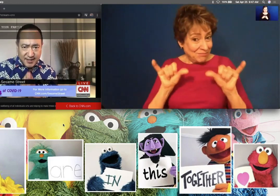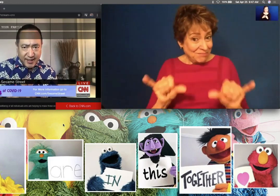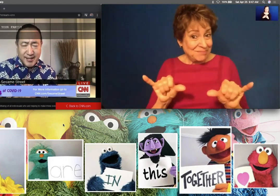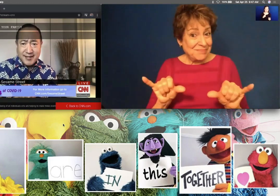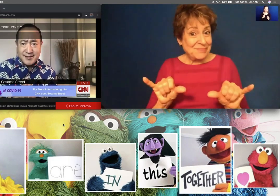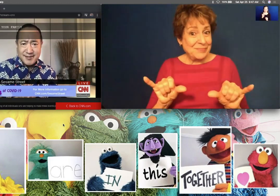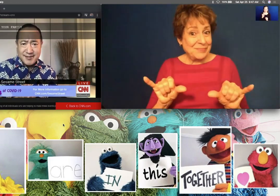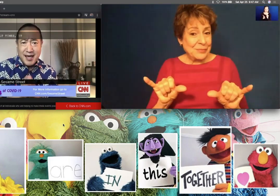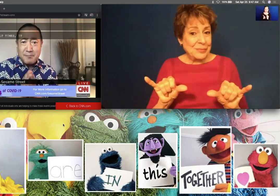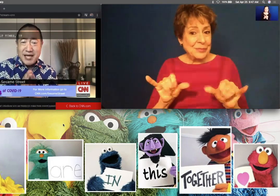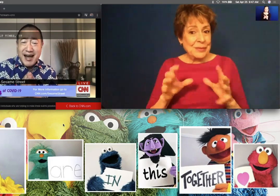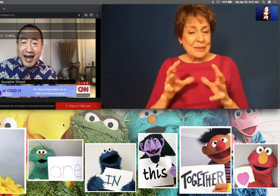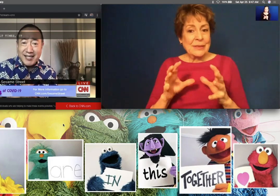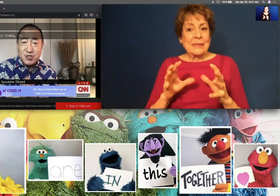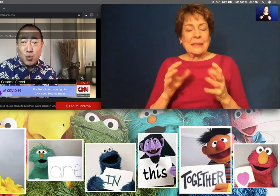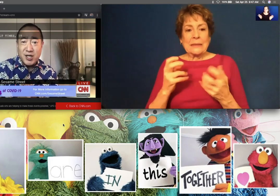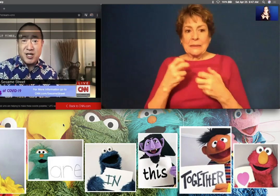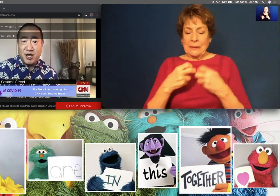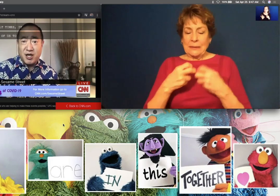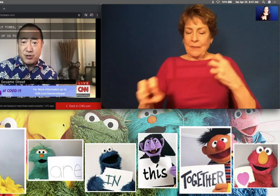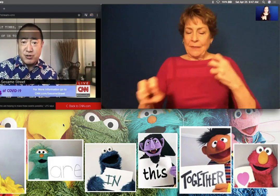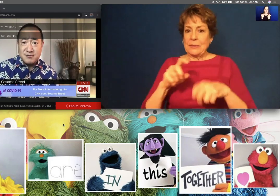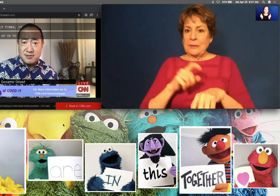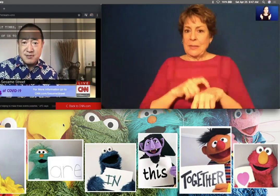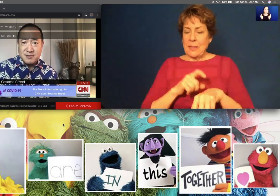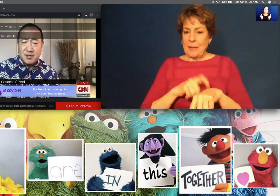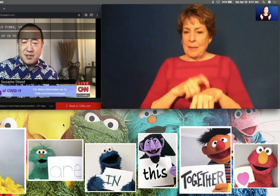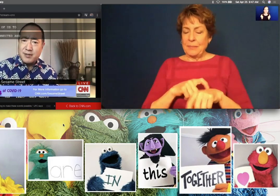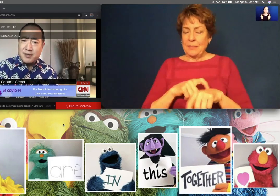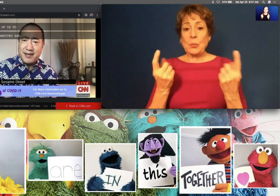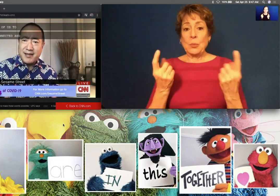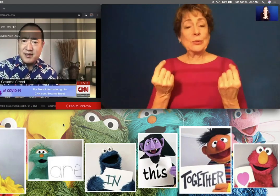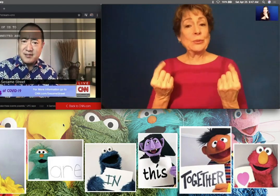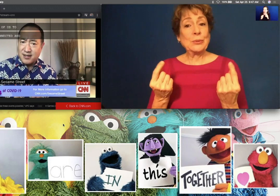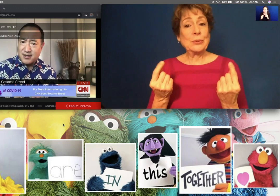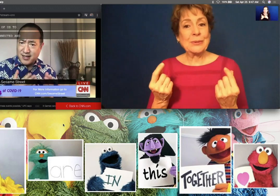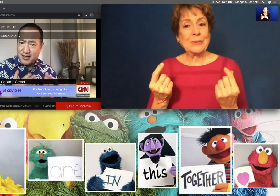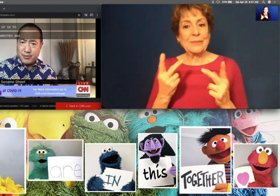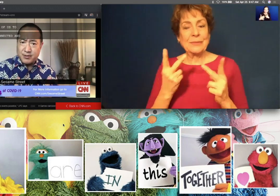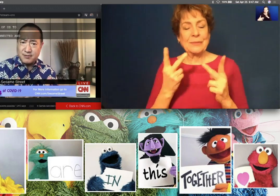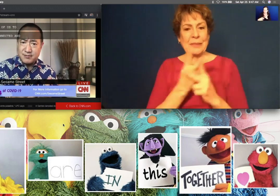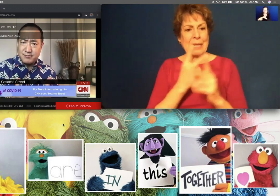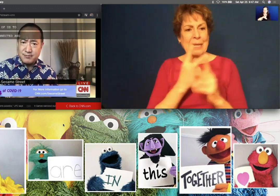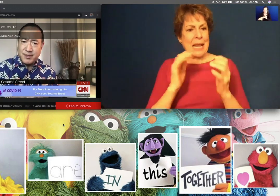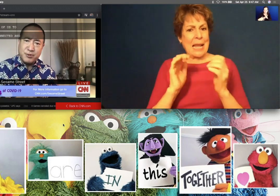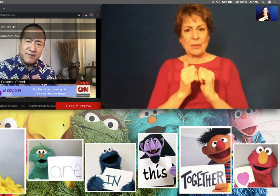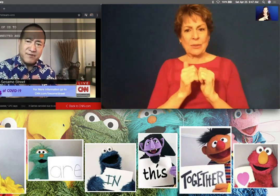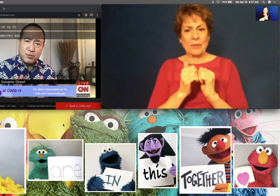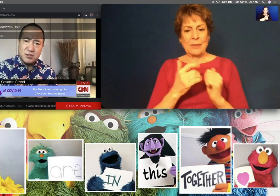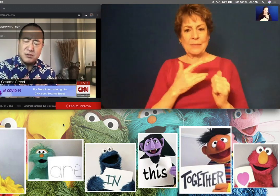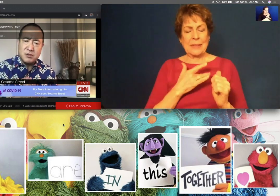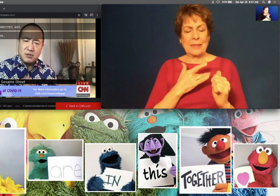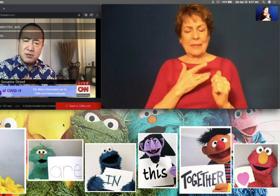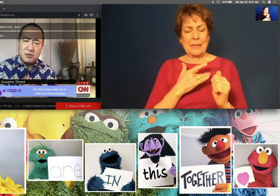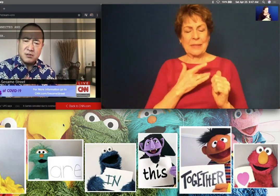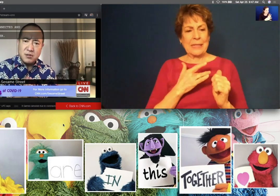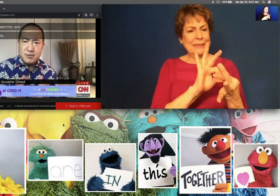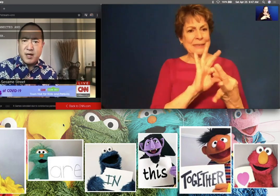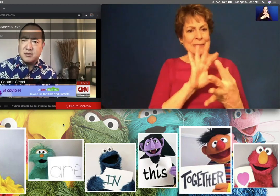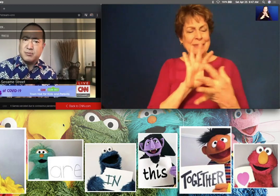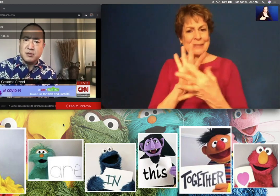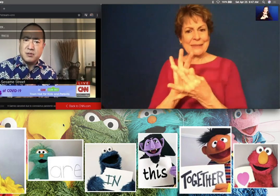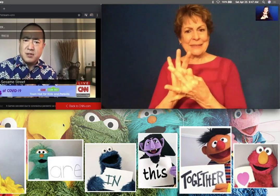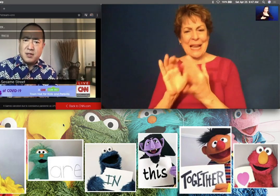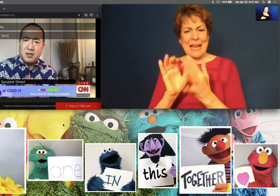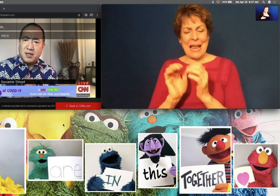ones. During these difficult times, it is important for all of us to find ways to stay connected and be kind to one